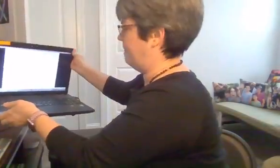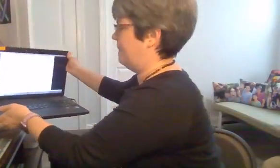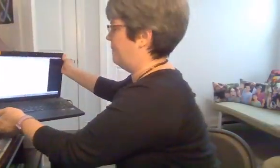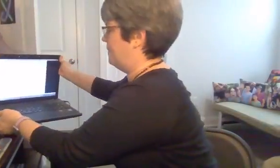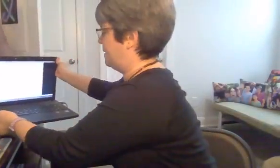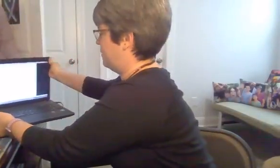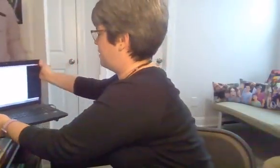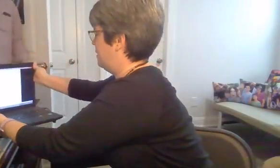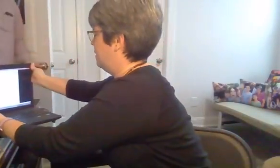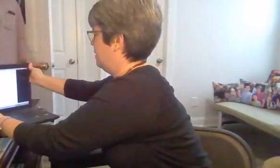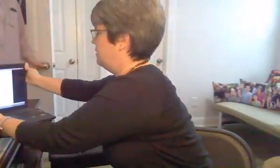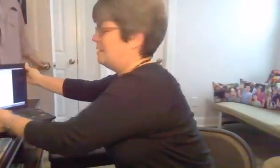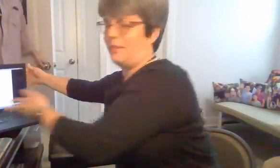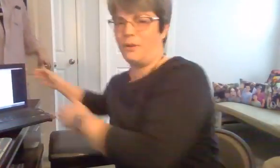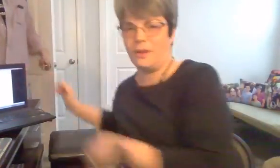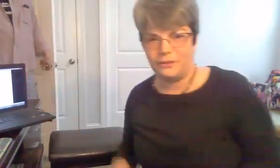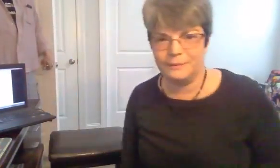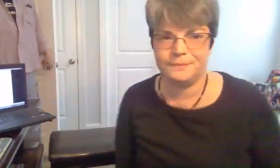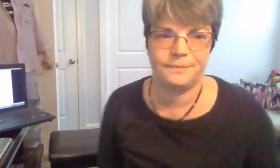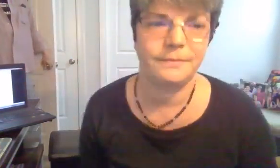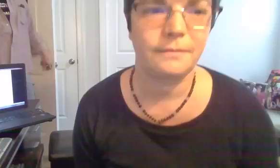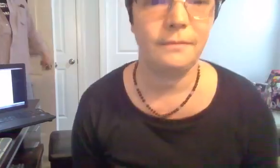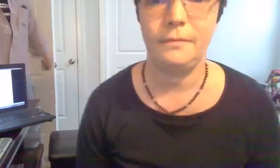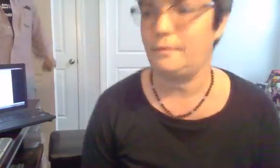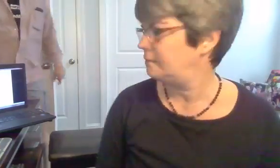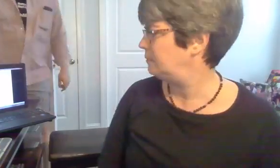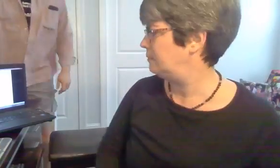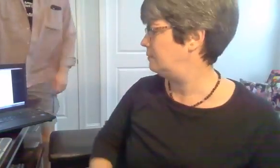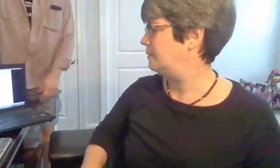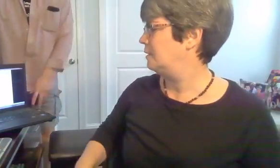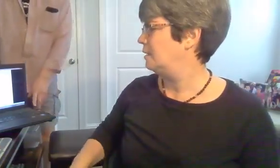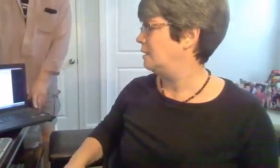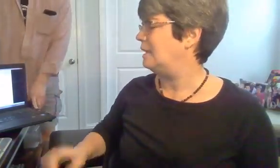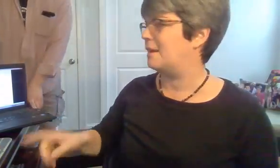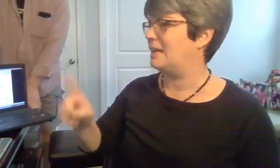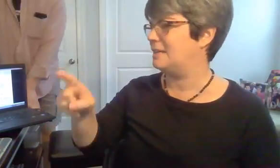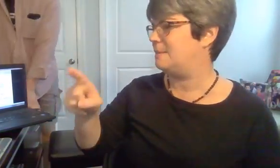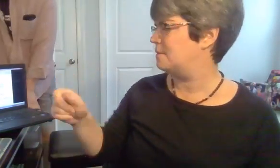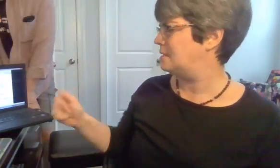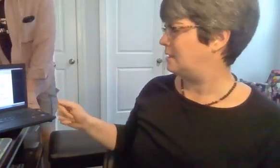No, not gonna work. Not long enough. If you unplug the monitor. Yeah, but I need to be able to see it.